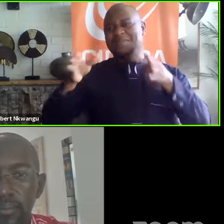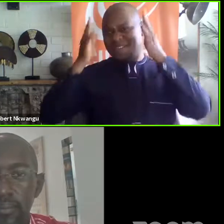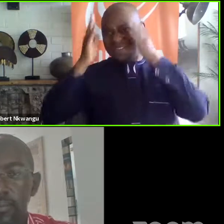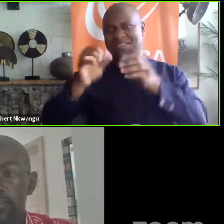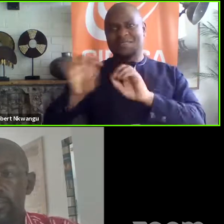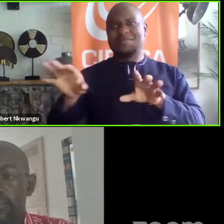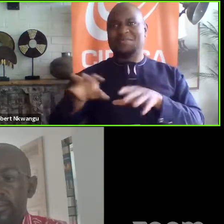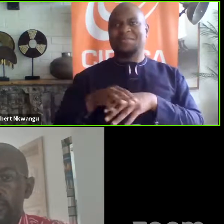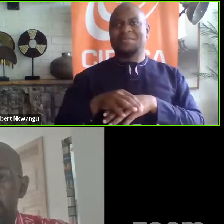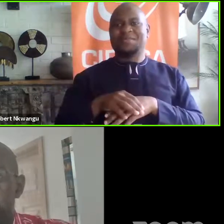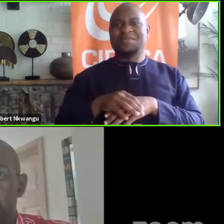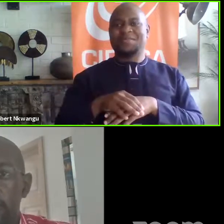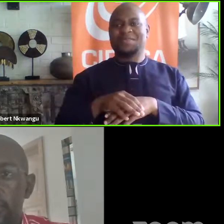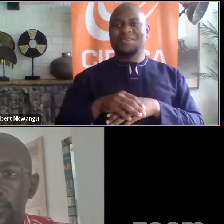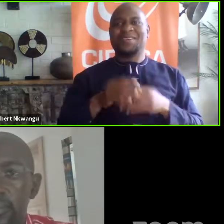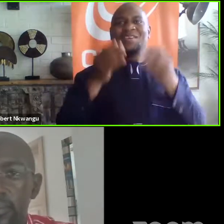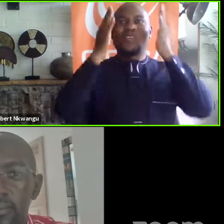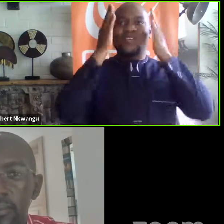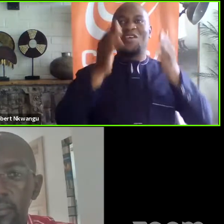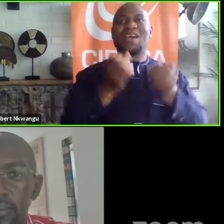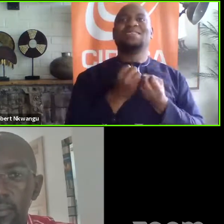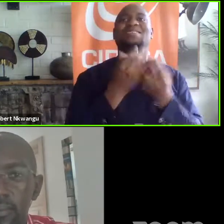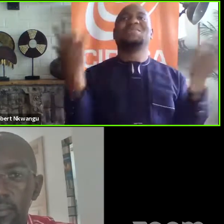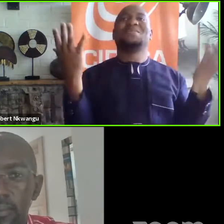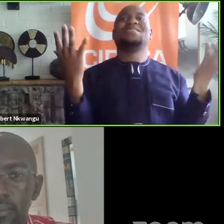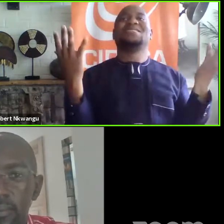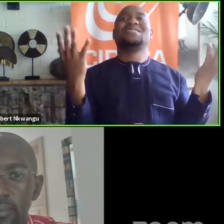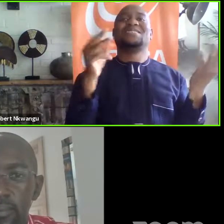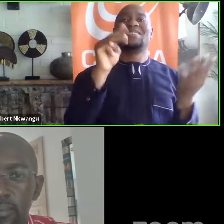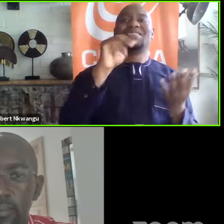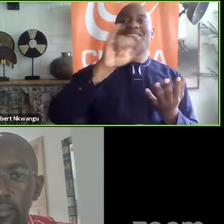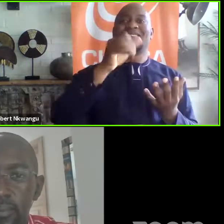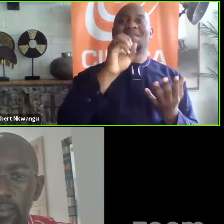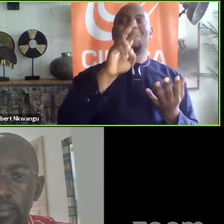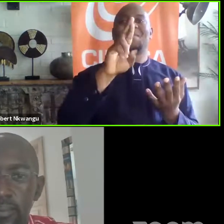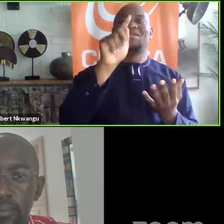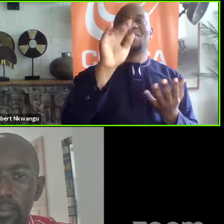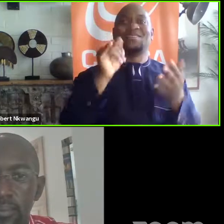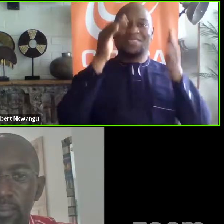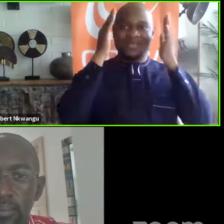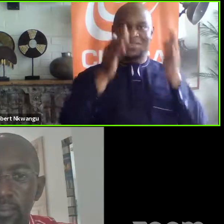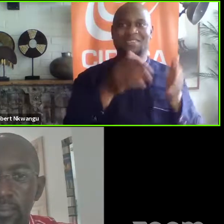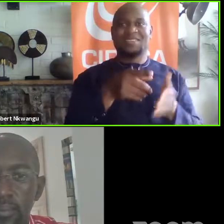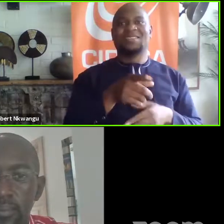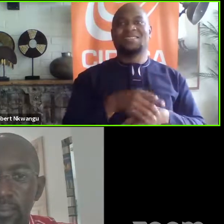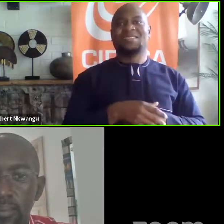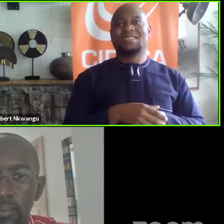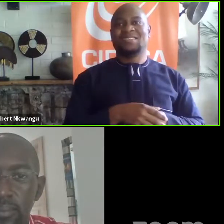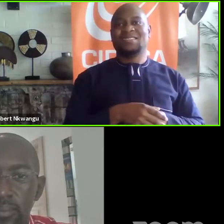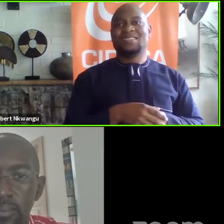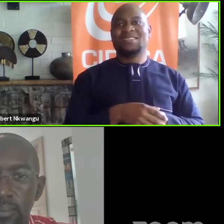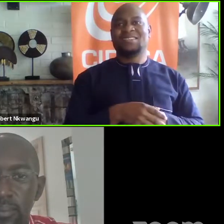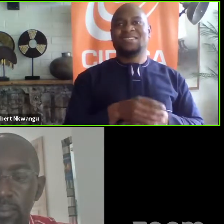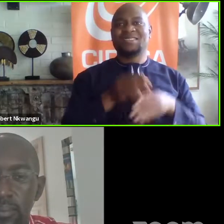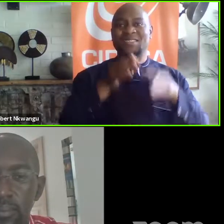group, and then they may not be interested in putting us on board. Yet, we have a